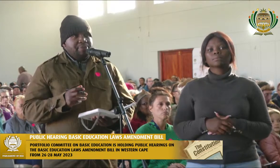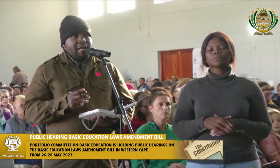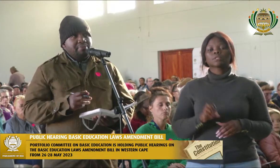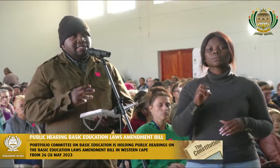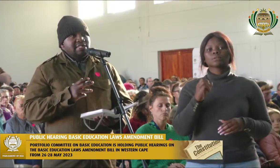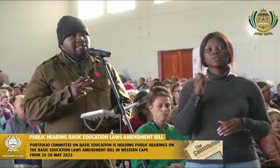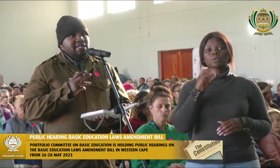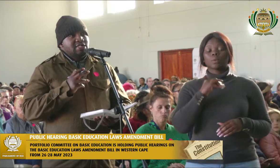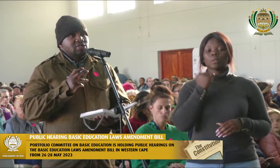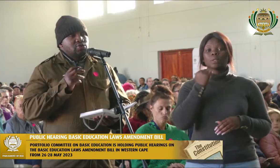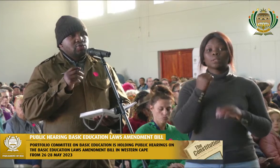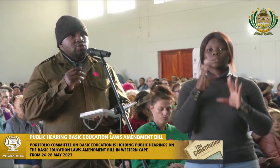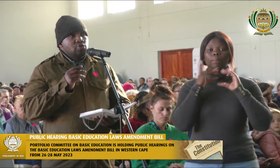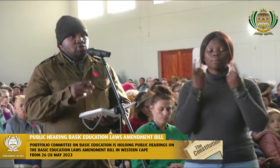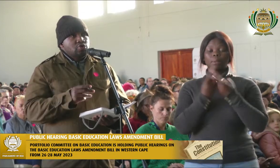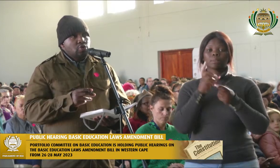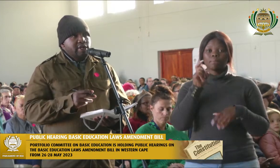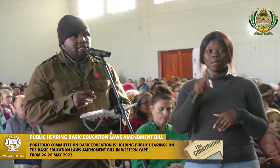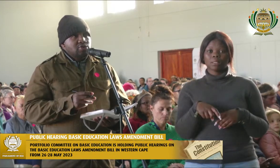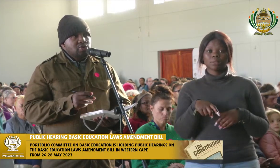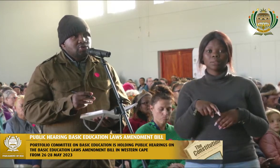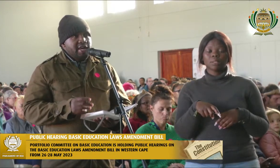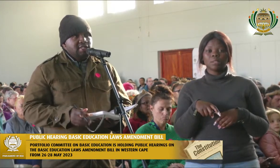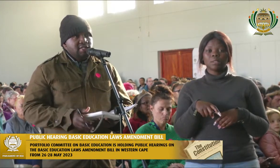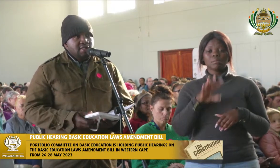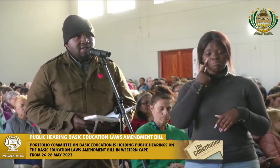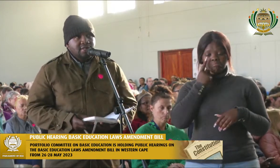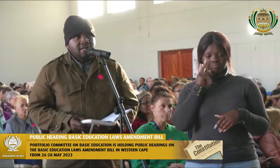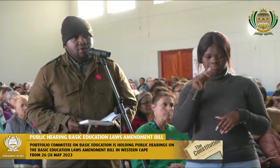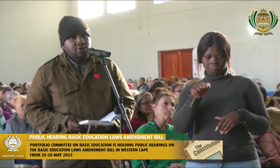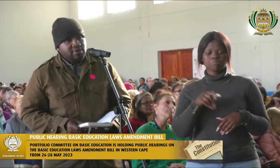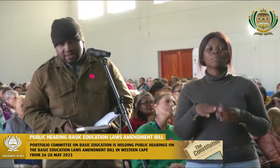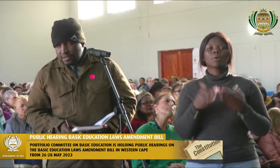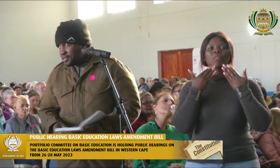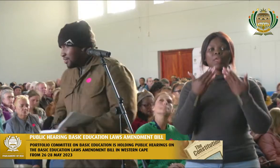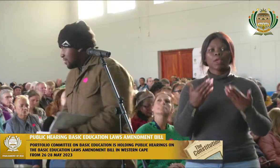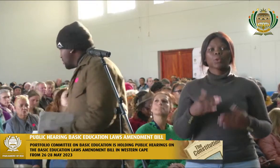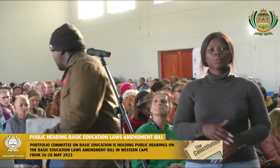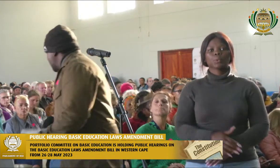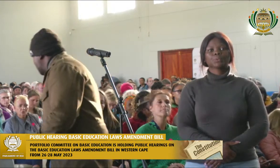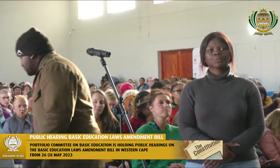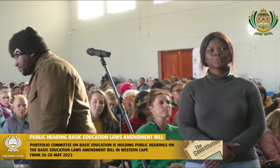So the department needs to look into that. Thank you.